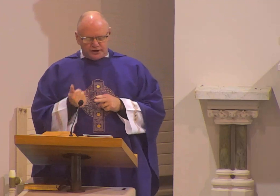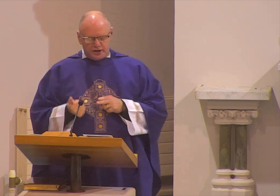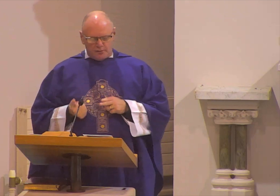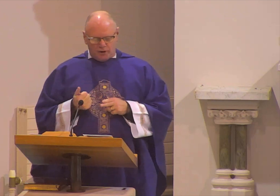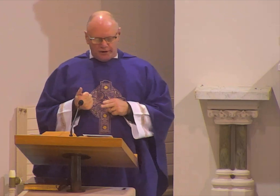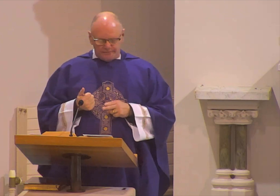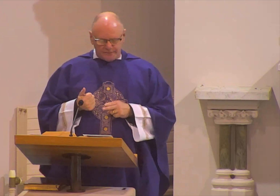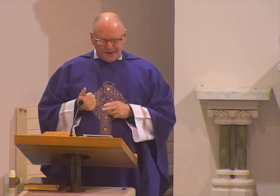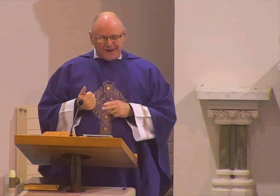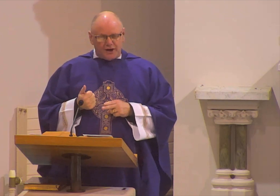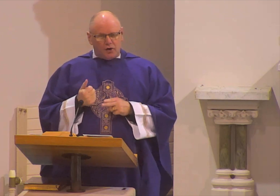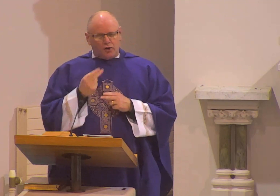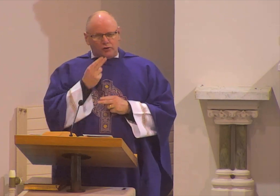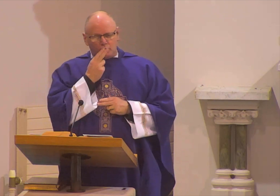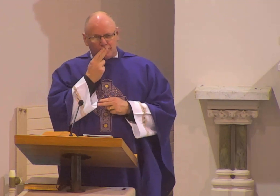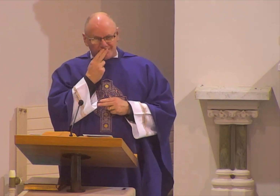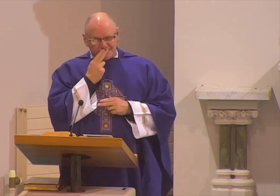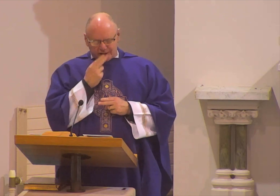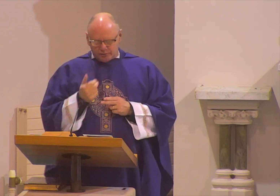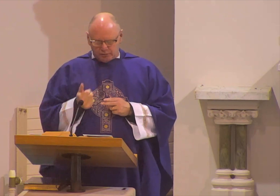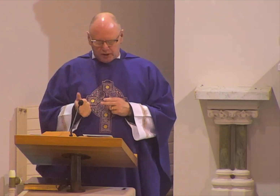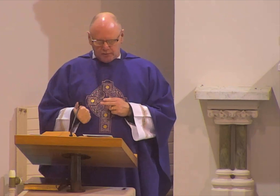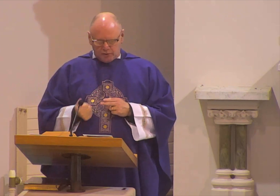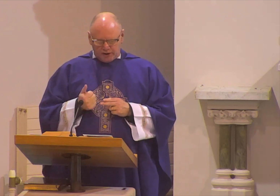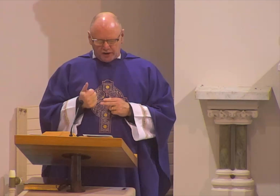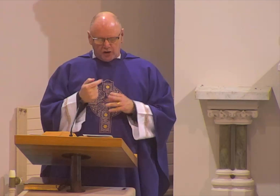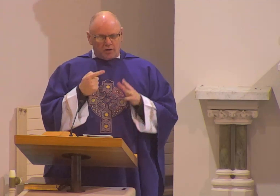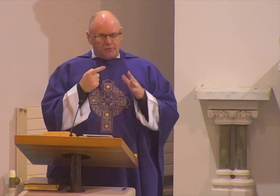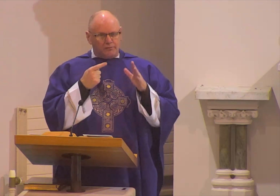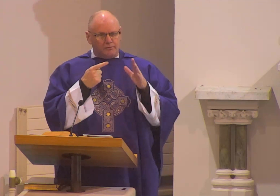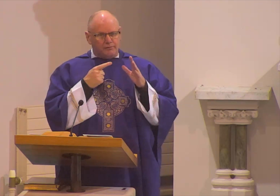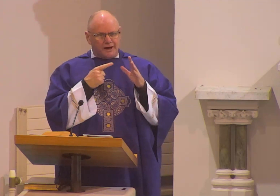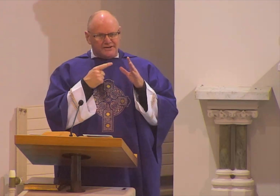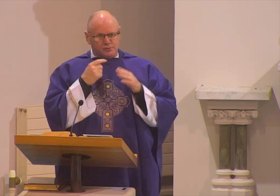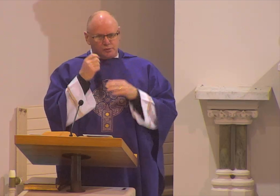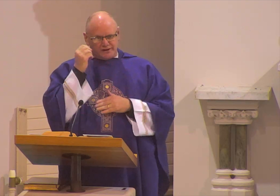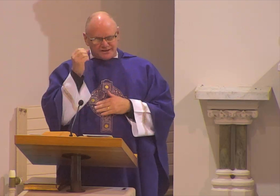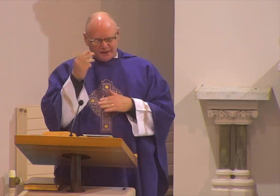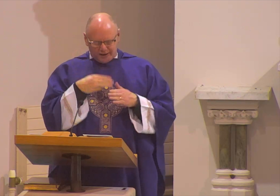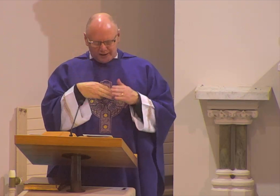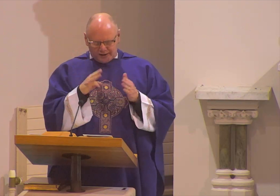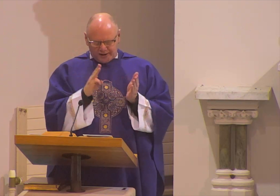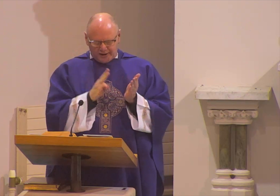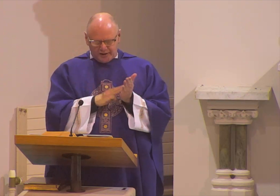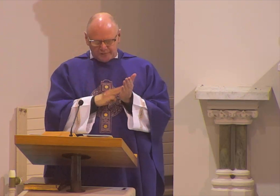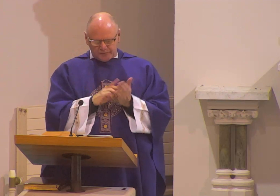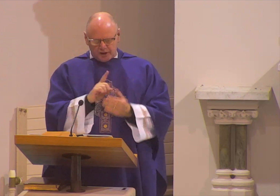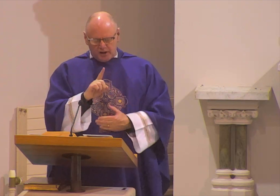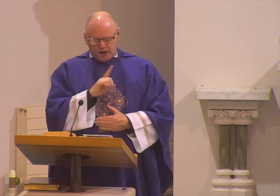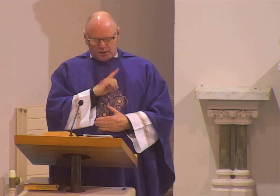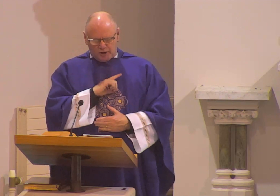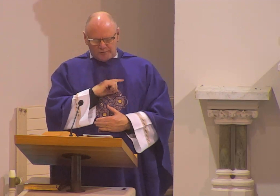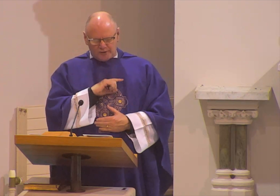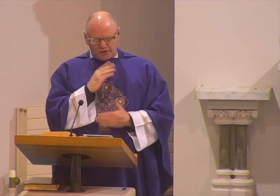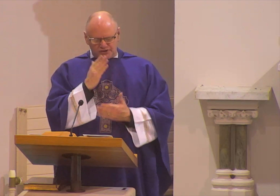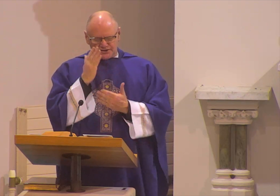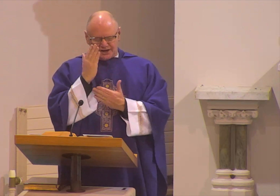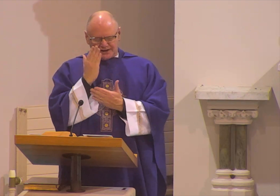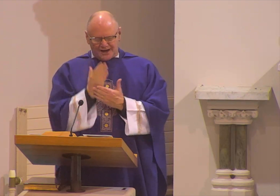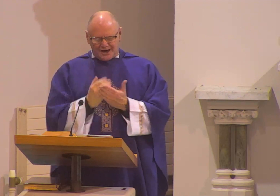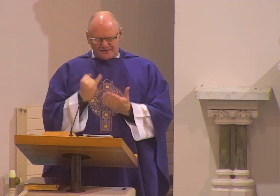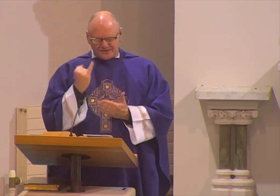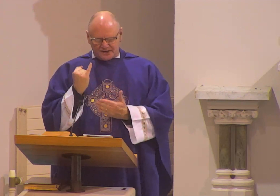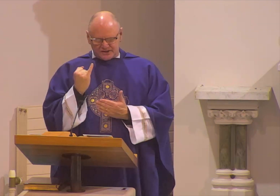Tuesday morning. On Wednesday morning, our Mass will be at 10 a.m. And why? Because